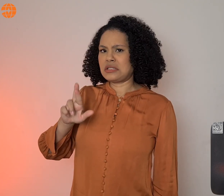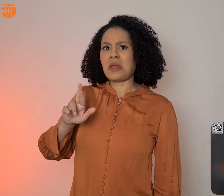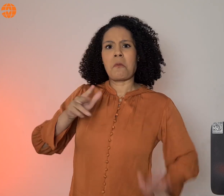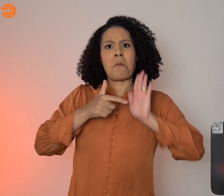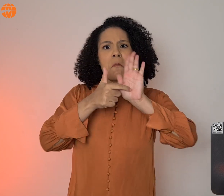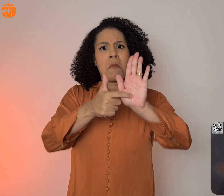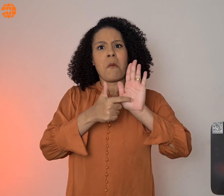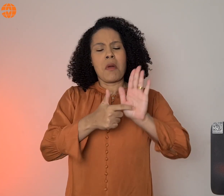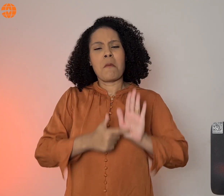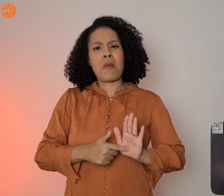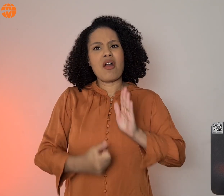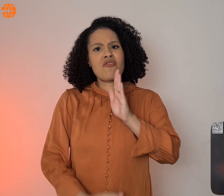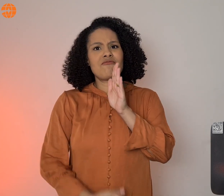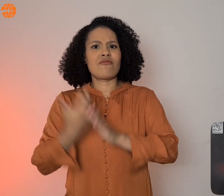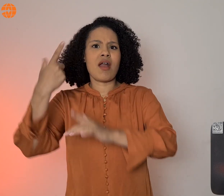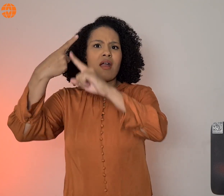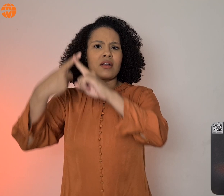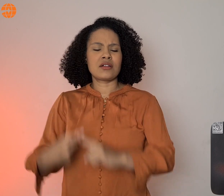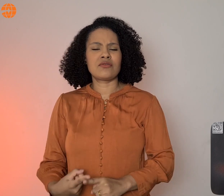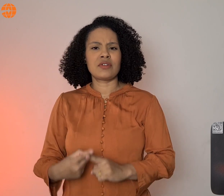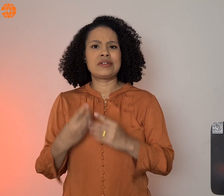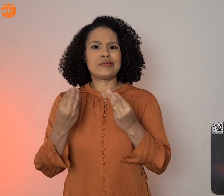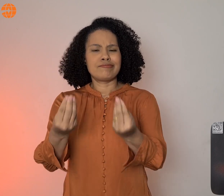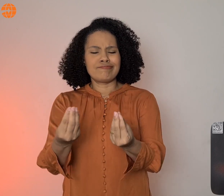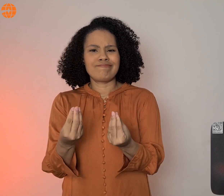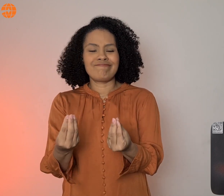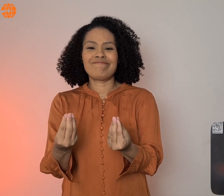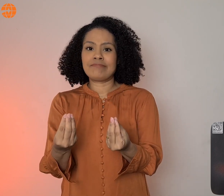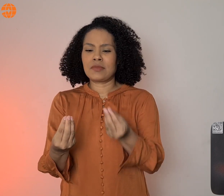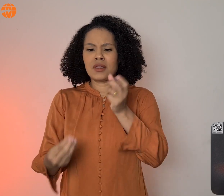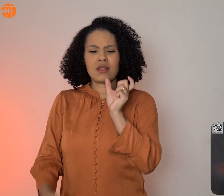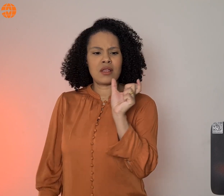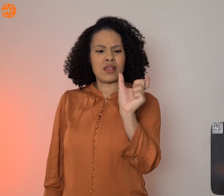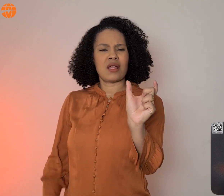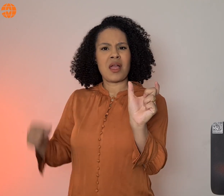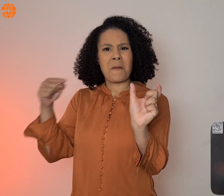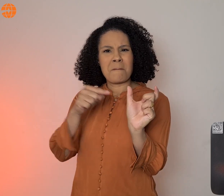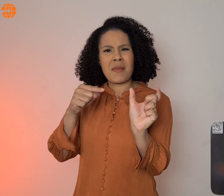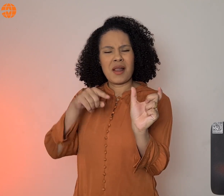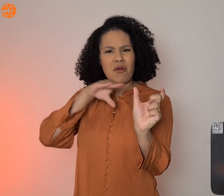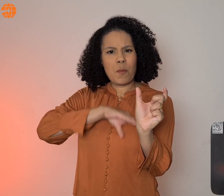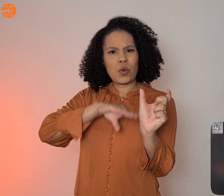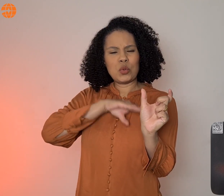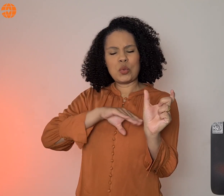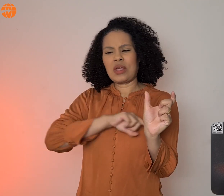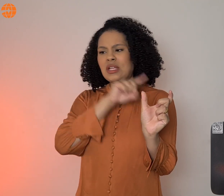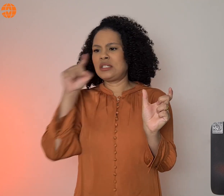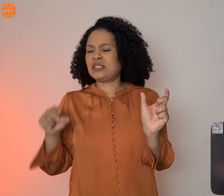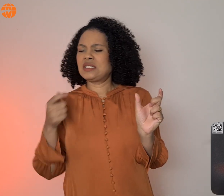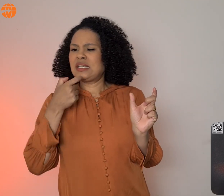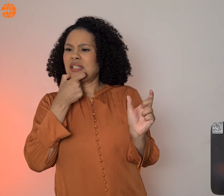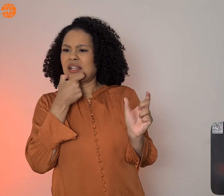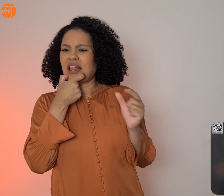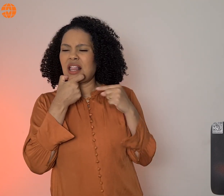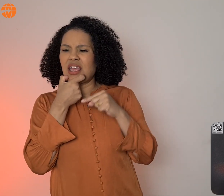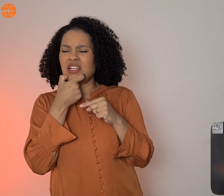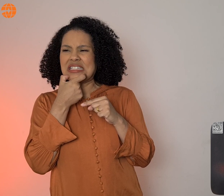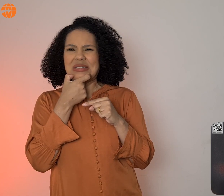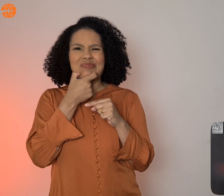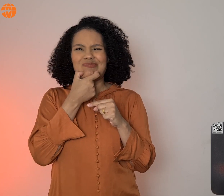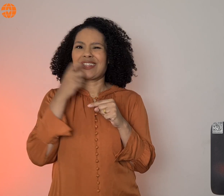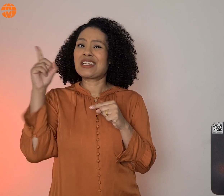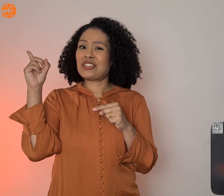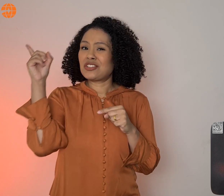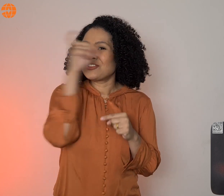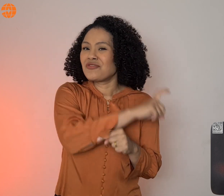que essa frase significa? Bless the Lord. It's really hard for English speakers. Bem dizer ao Senhor, isso é muito